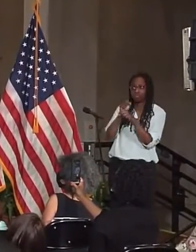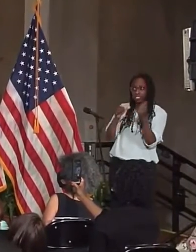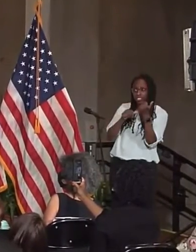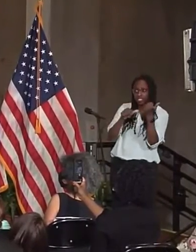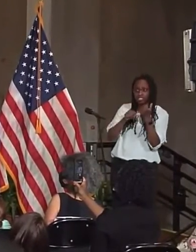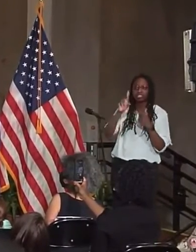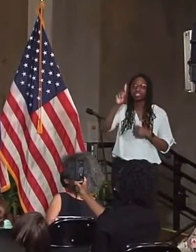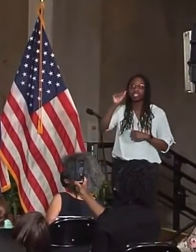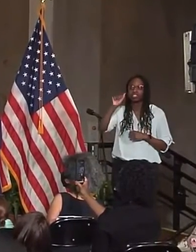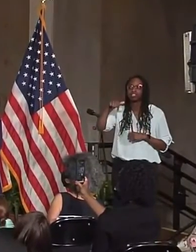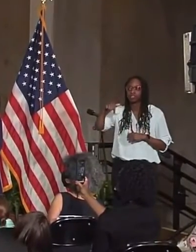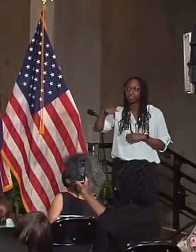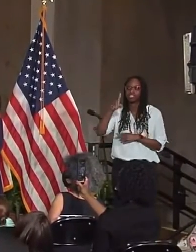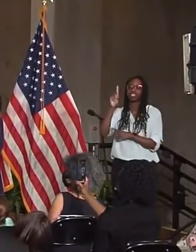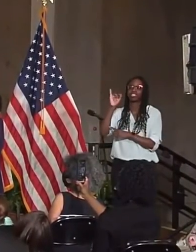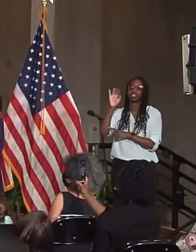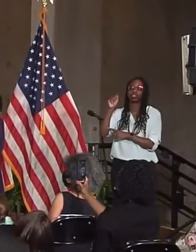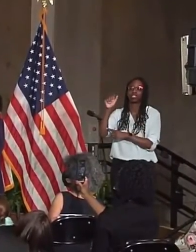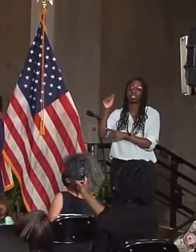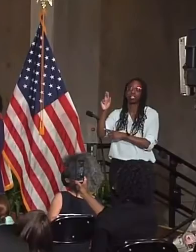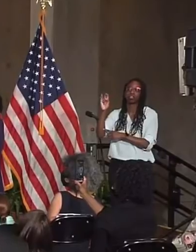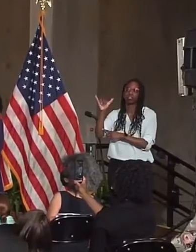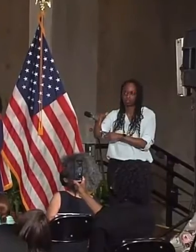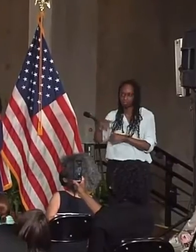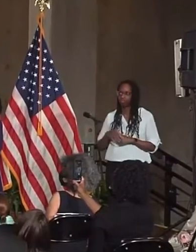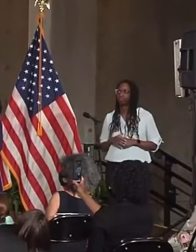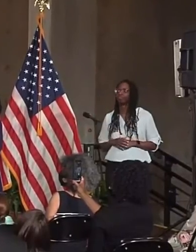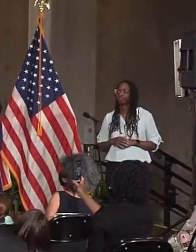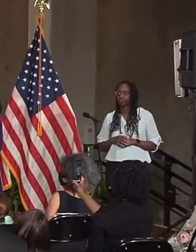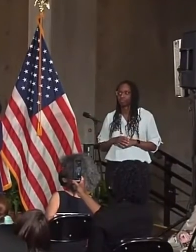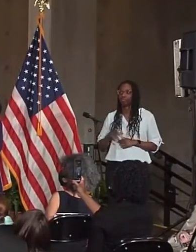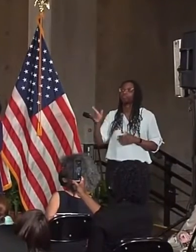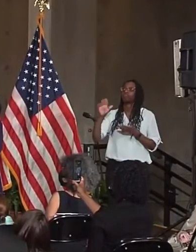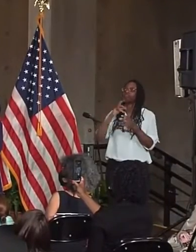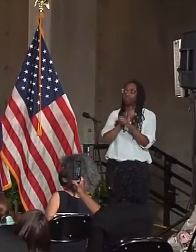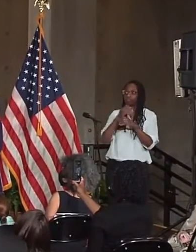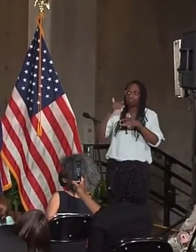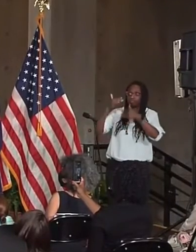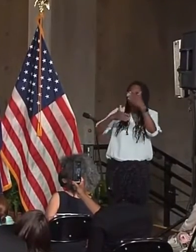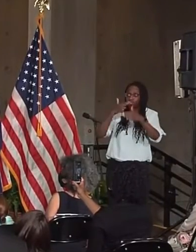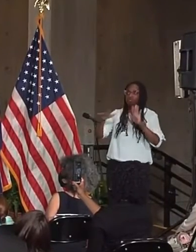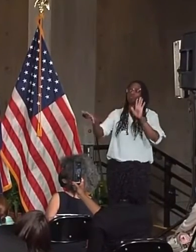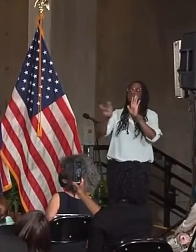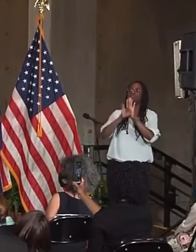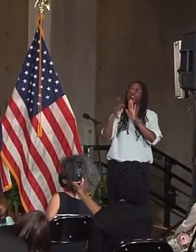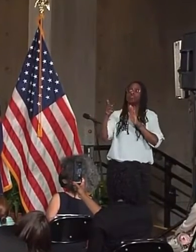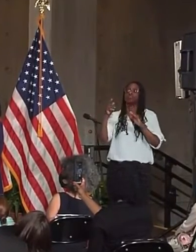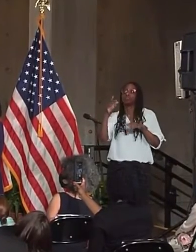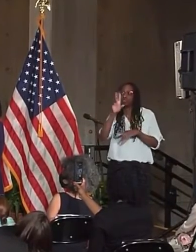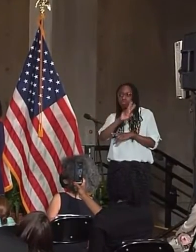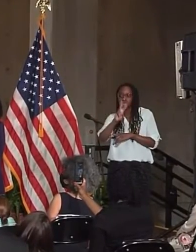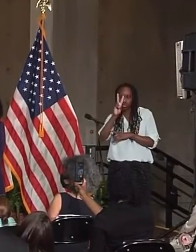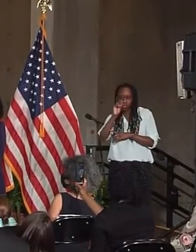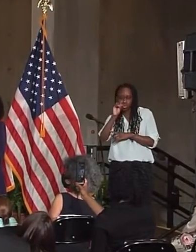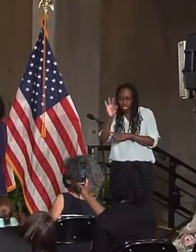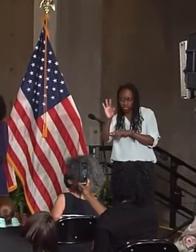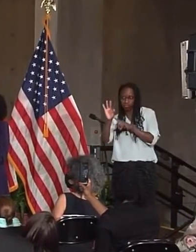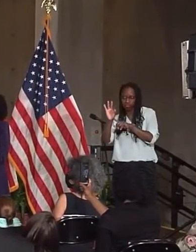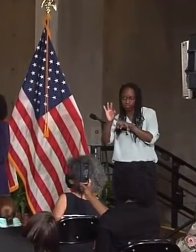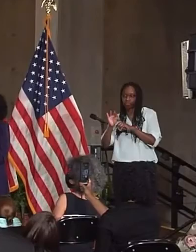in Boston. She was also appointed to the Superior Court in 2009. An